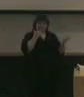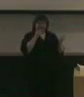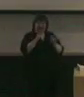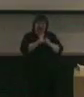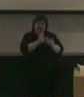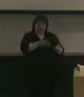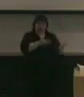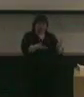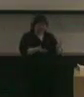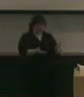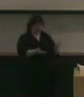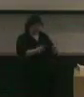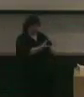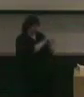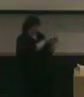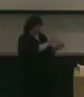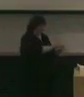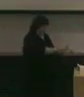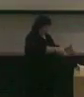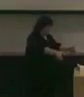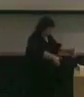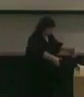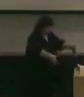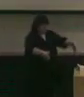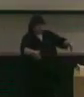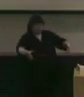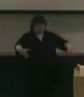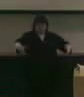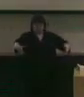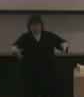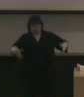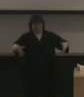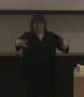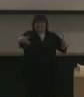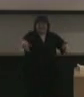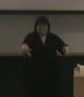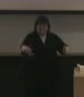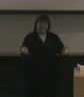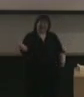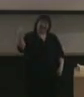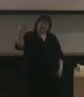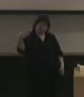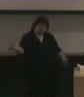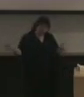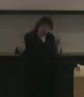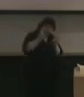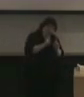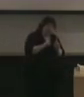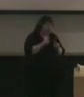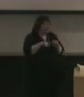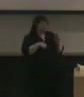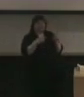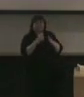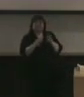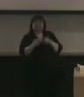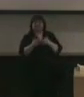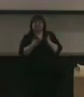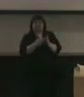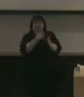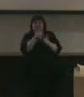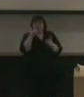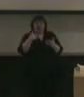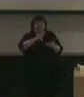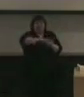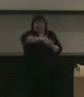actually bring that computer, like in this situation, how can you bring that computer? It's like, hey, come on over here, because sometimes you can't always